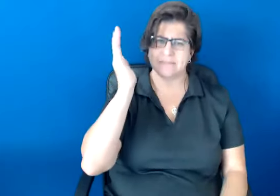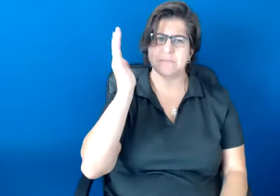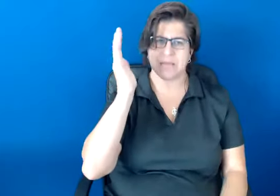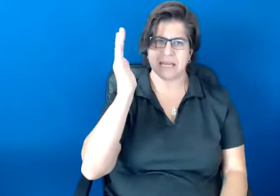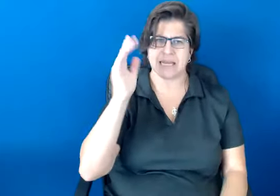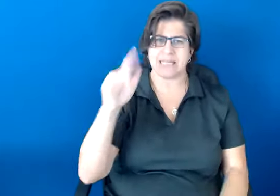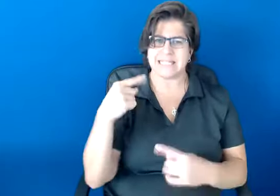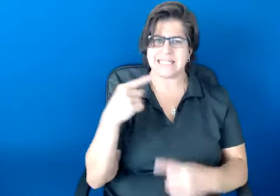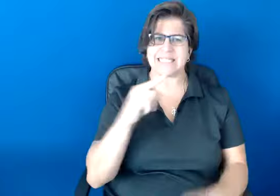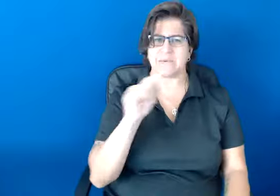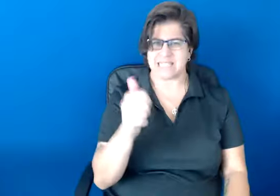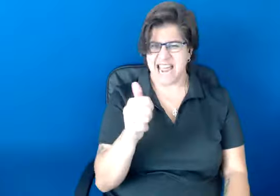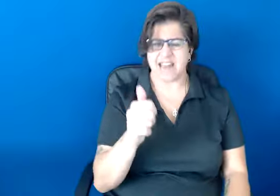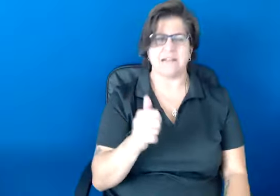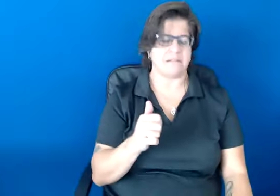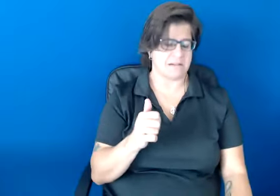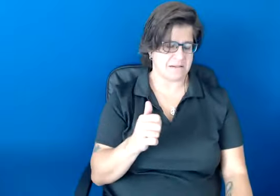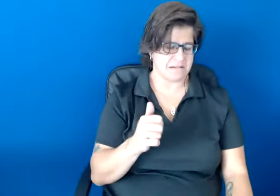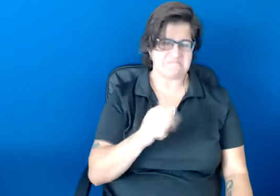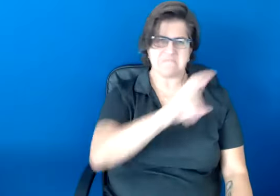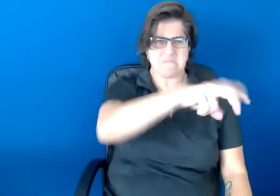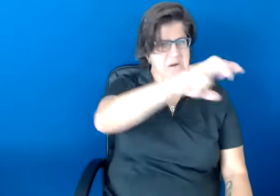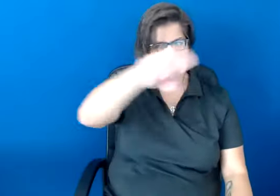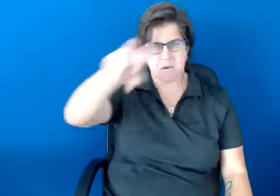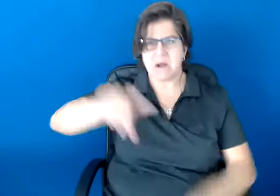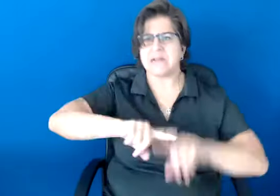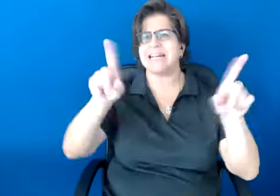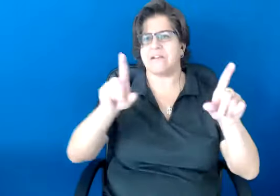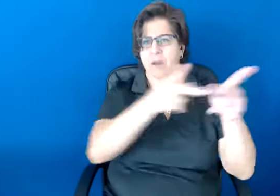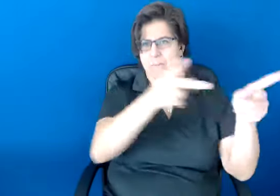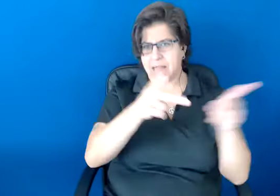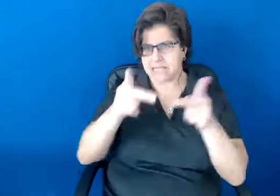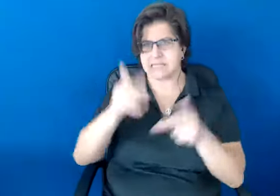going out and speaking in different places. And I had got